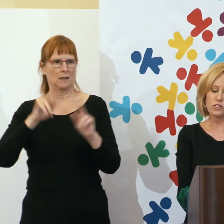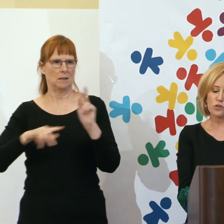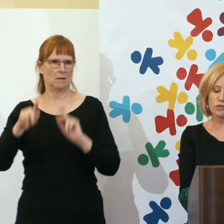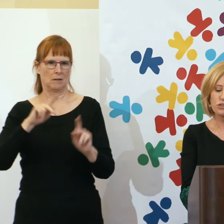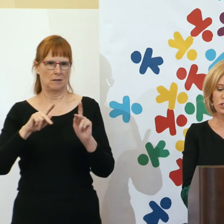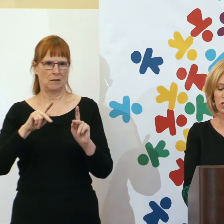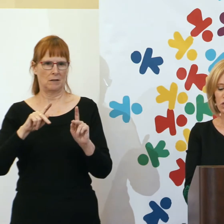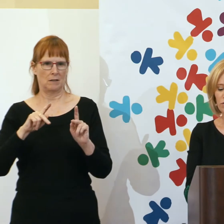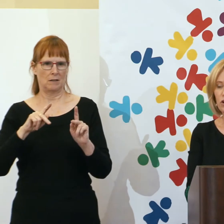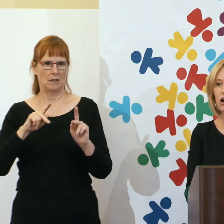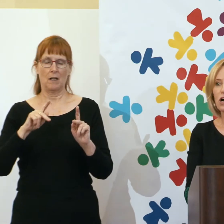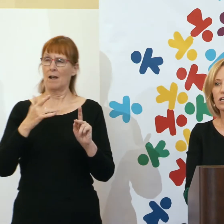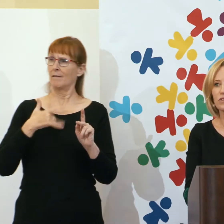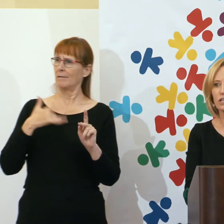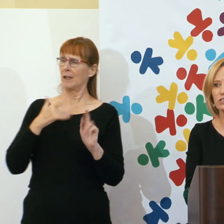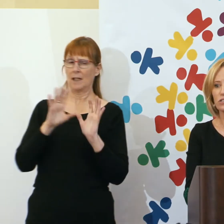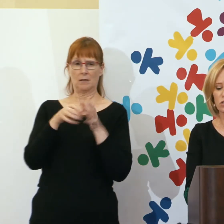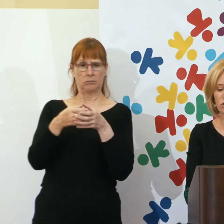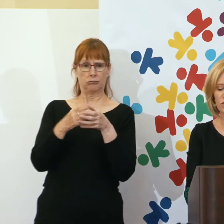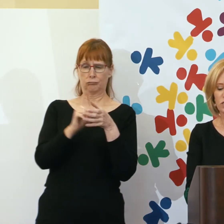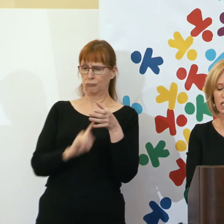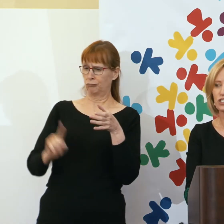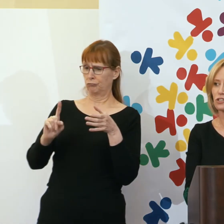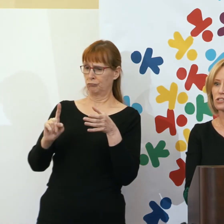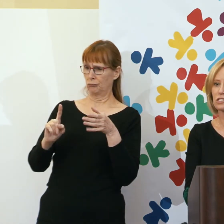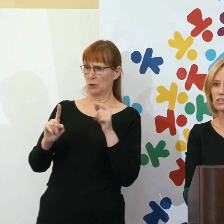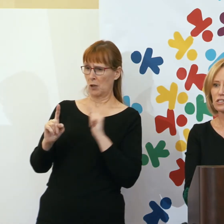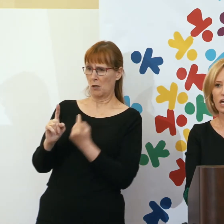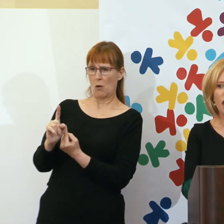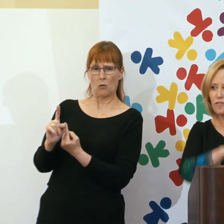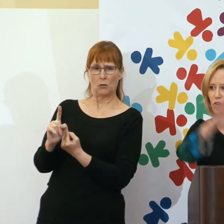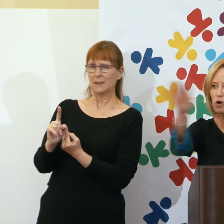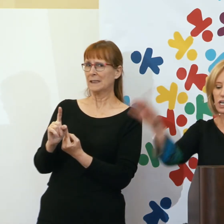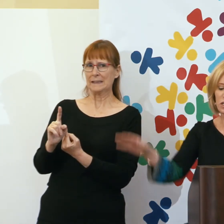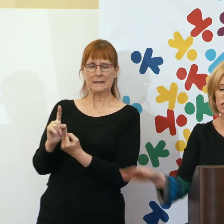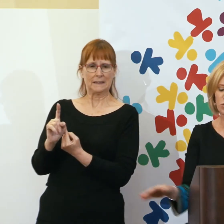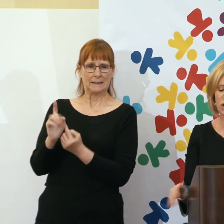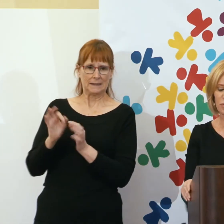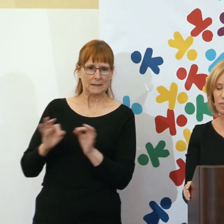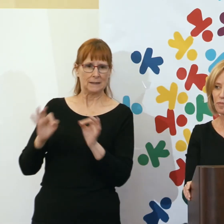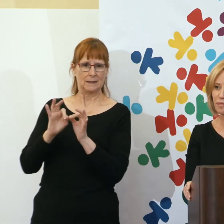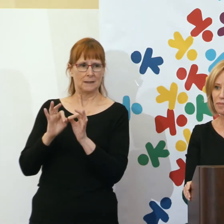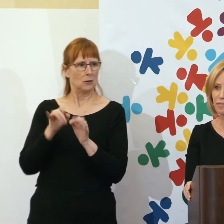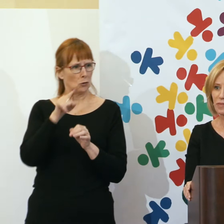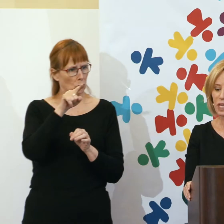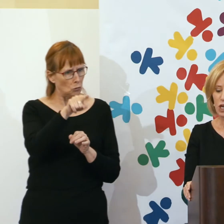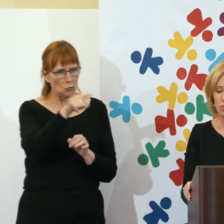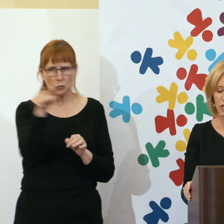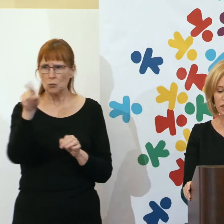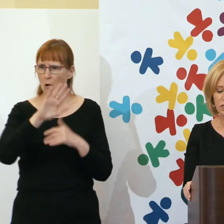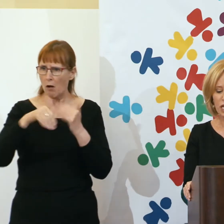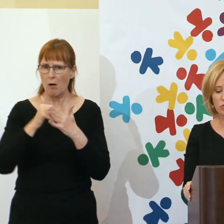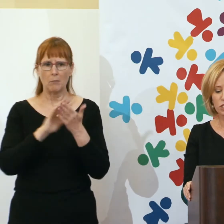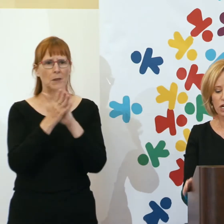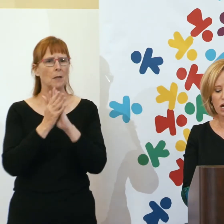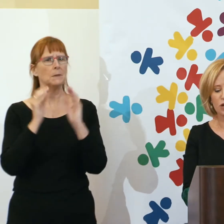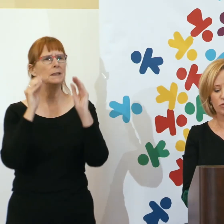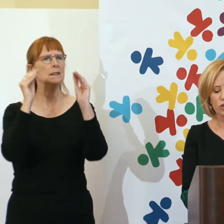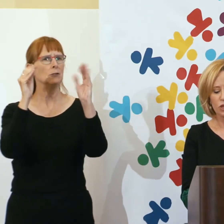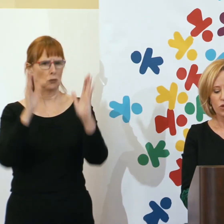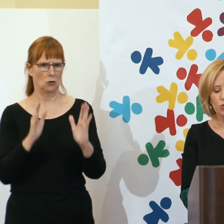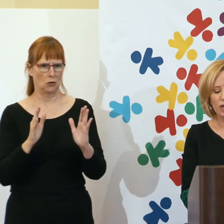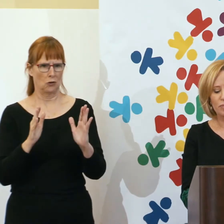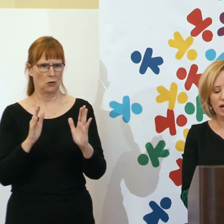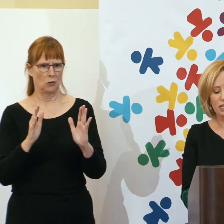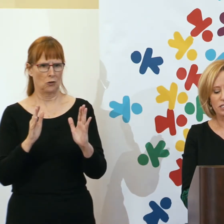And so it is crucial for all of us to serve as teachers, everyone in this room. But at the same